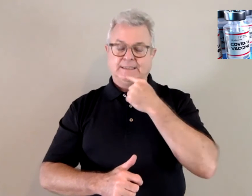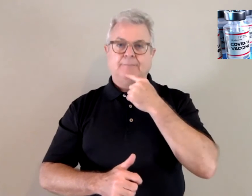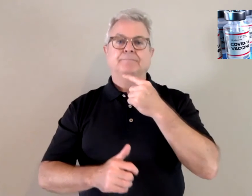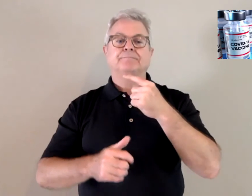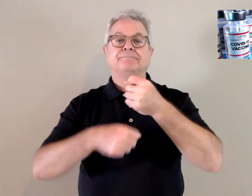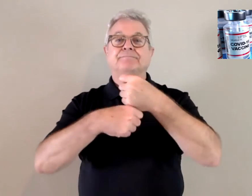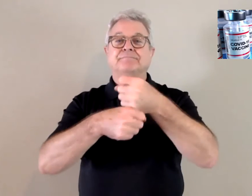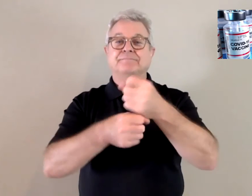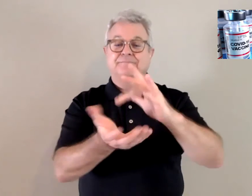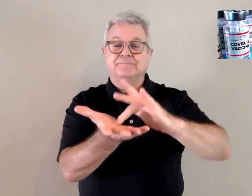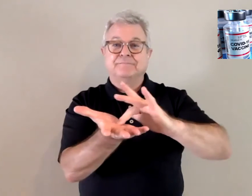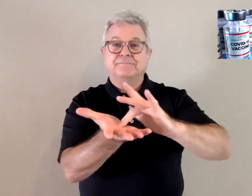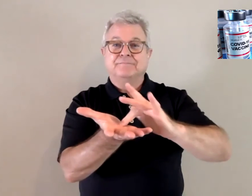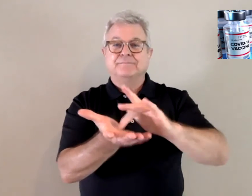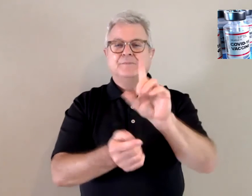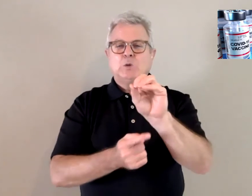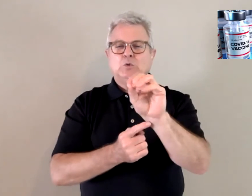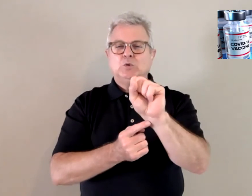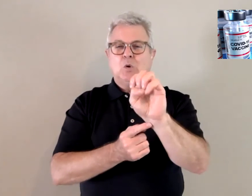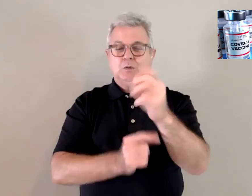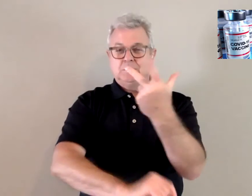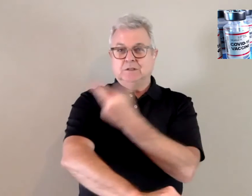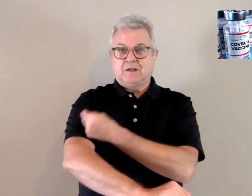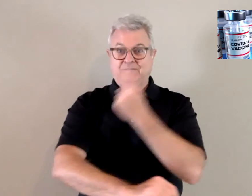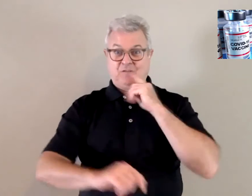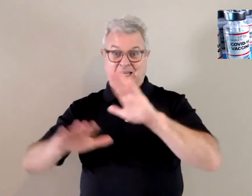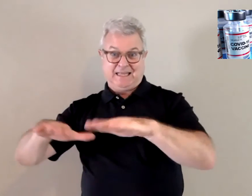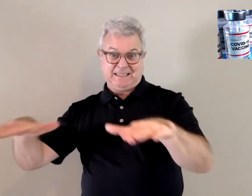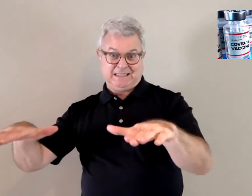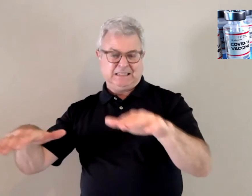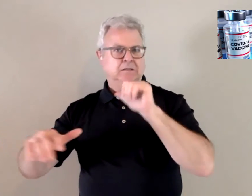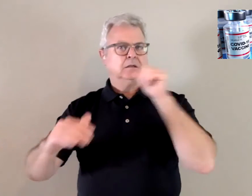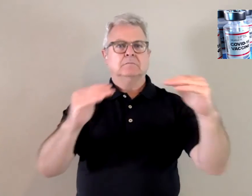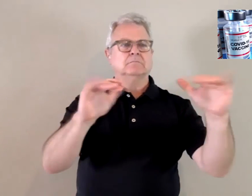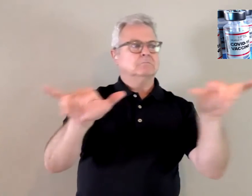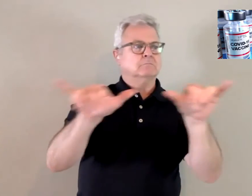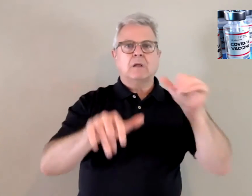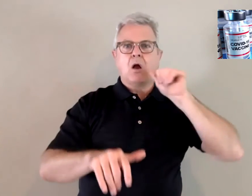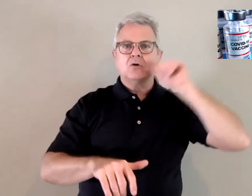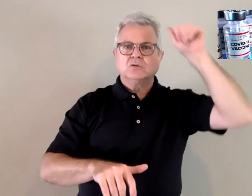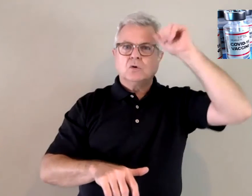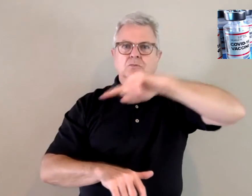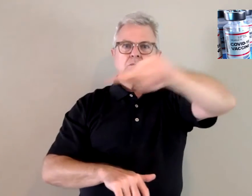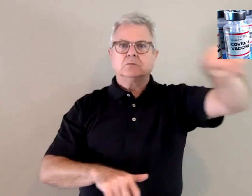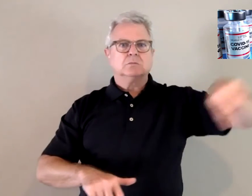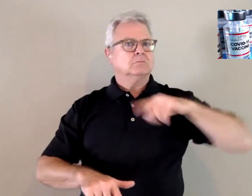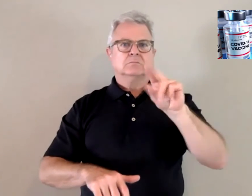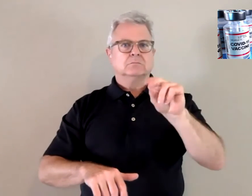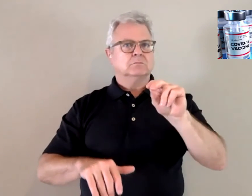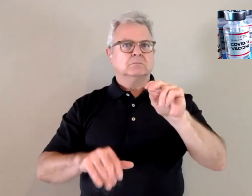I also understand that Pfizer said when they make that dose for the children, it is not the same